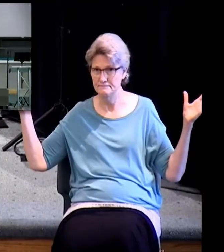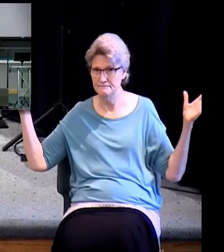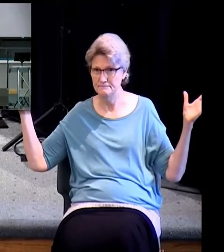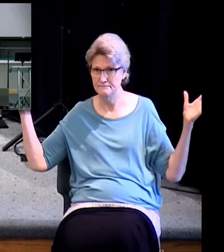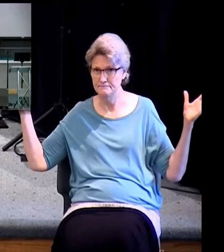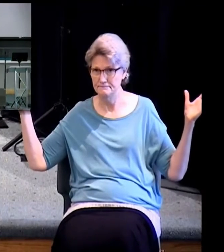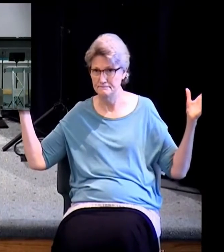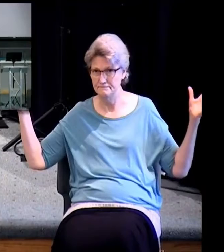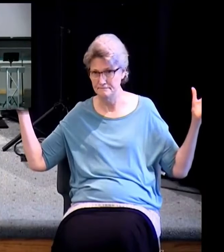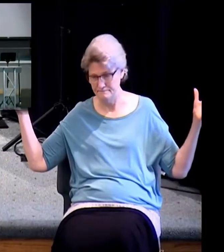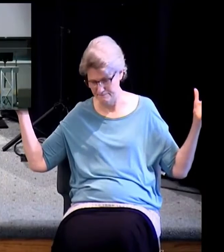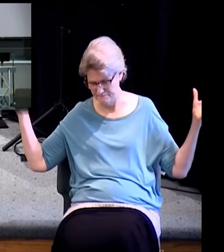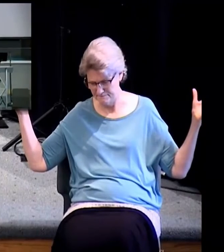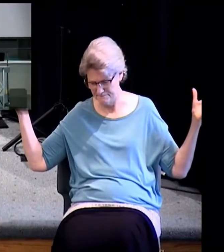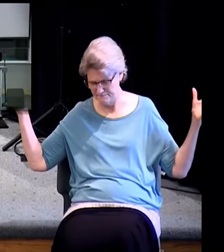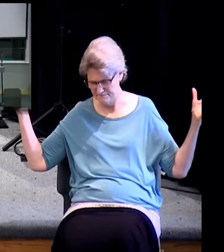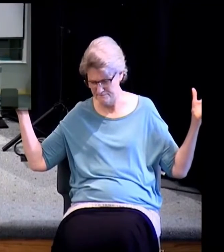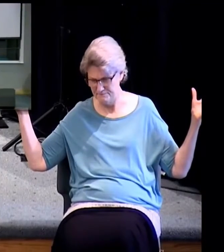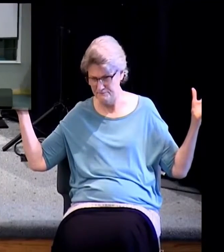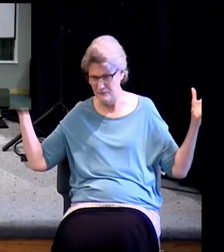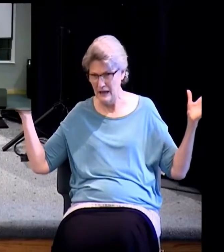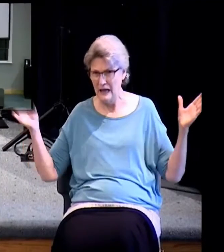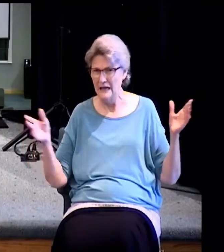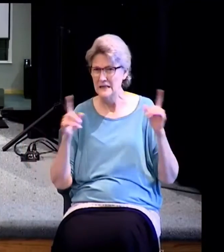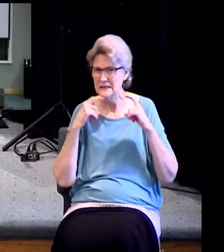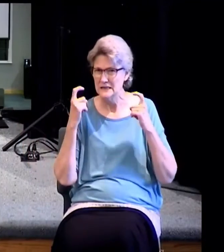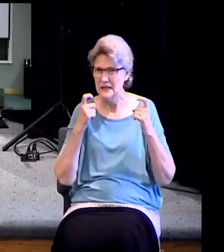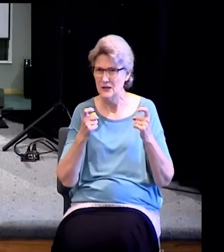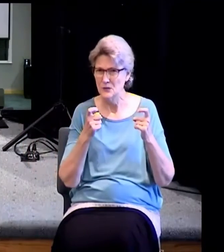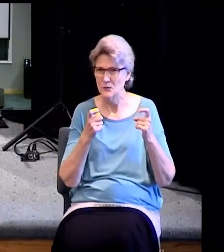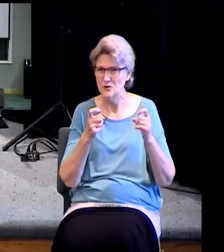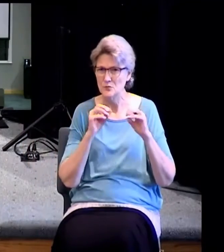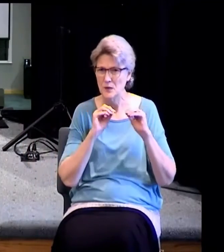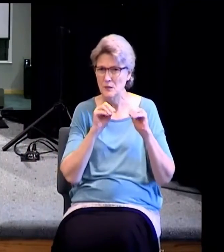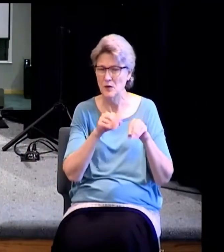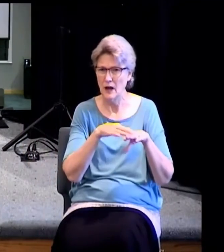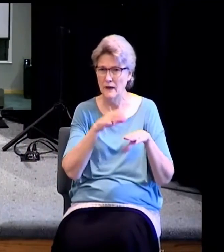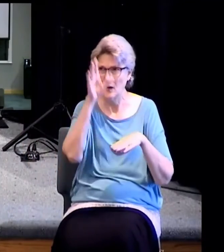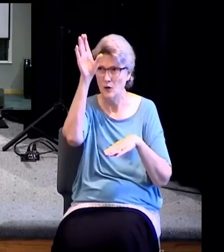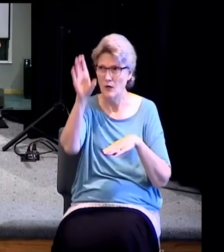Sin was to be nailed to the cross.